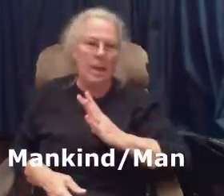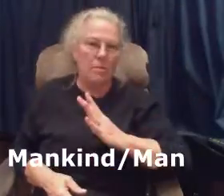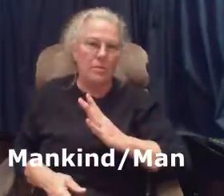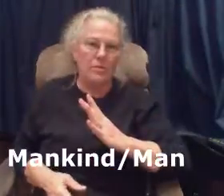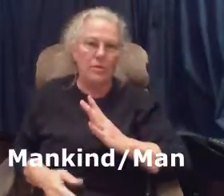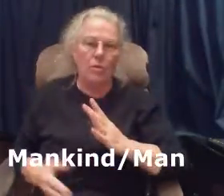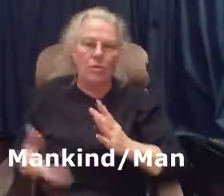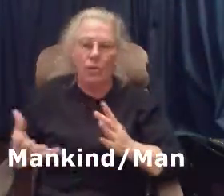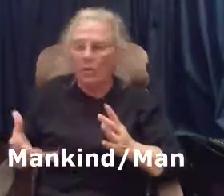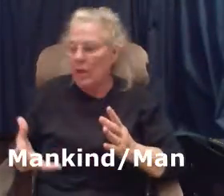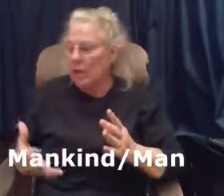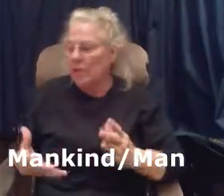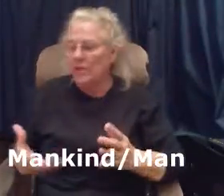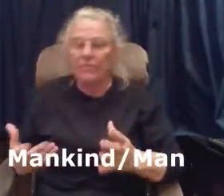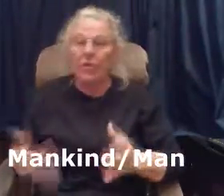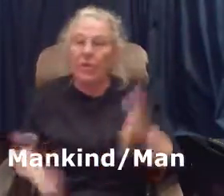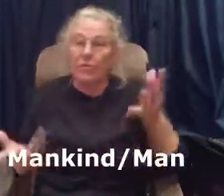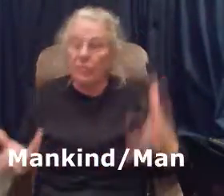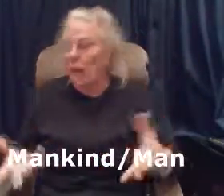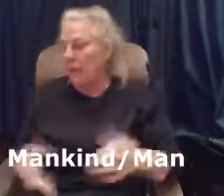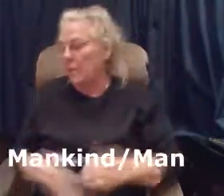man. So, it's the father of man.